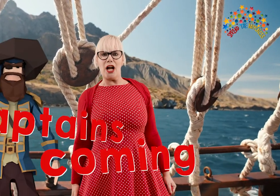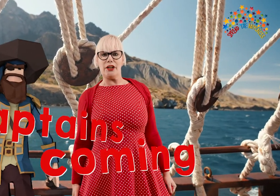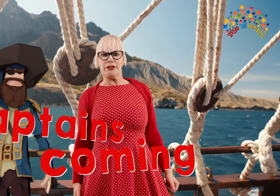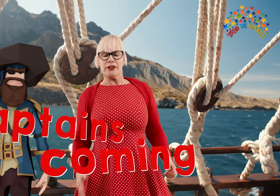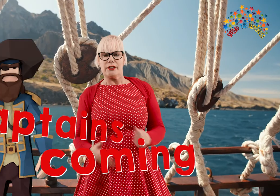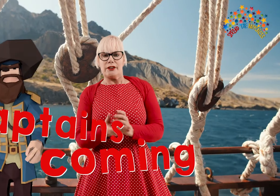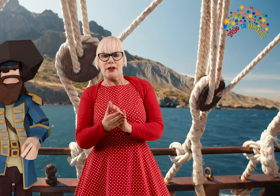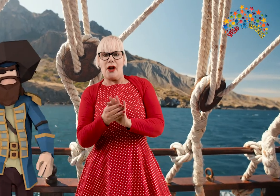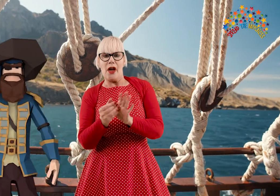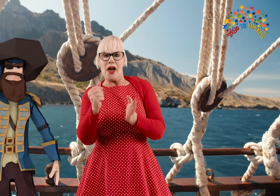coming!